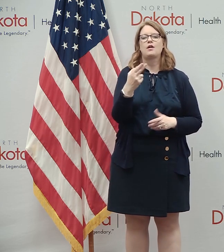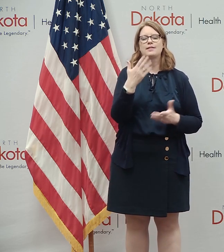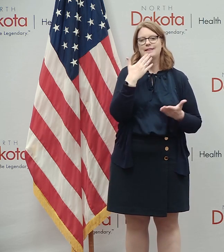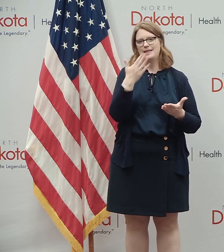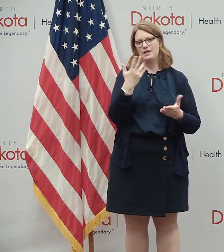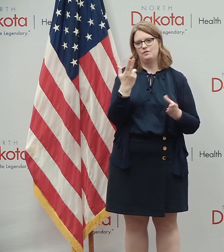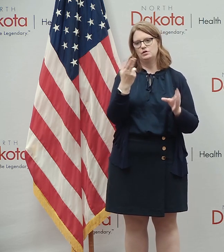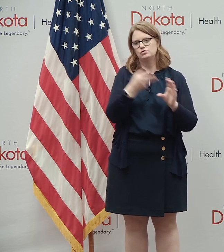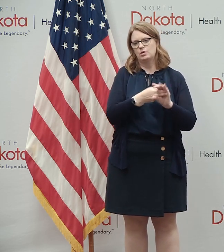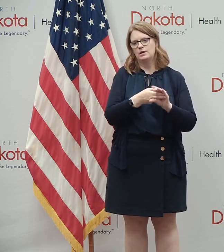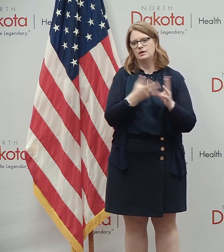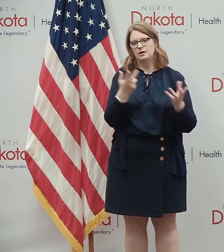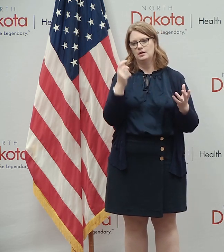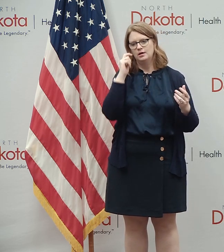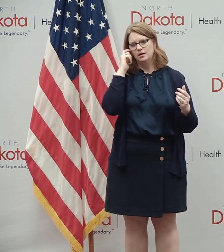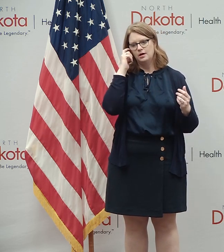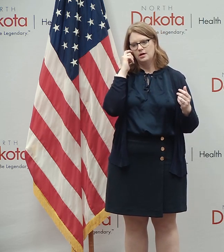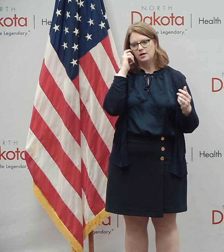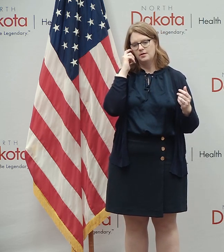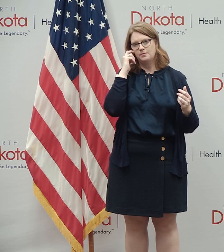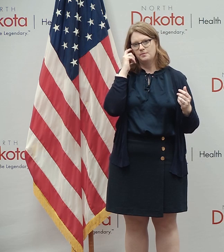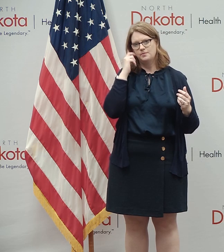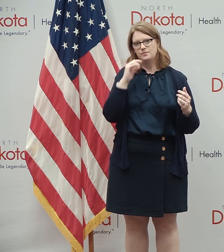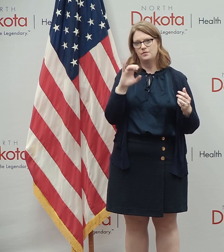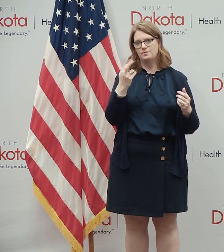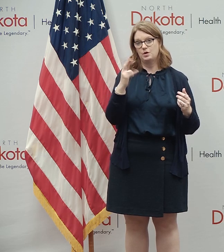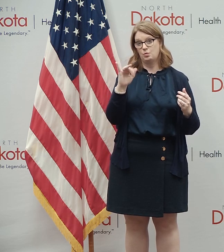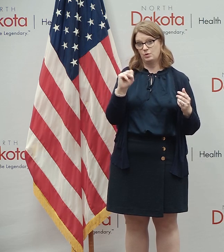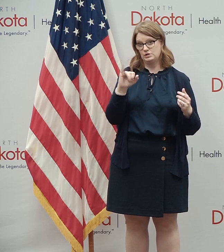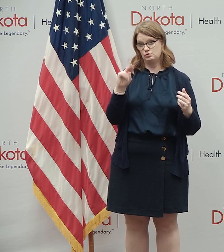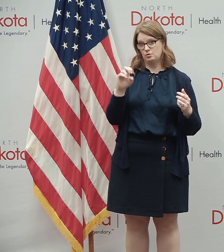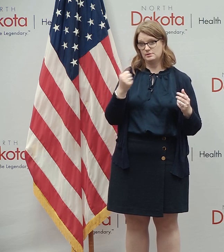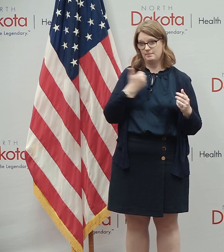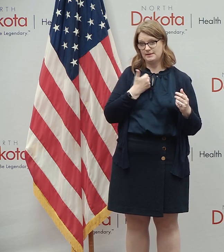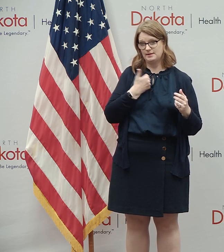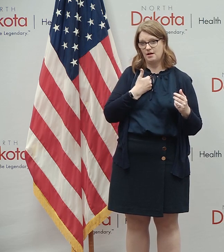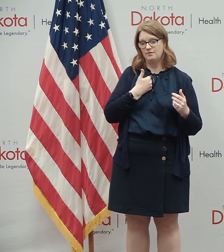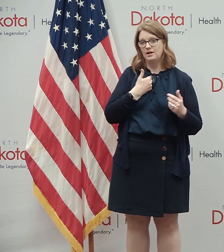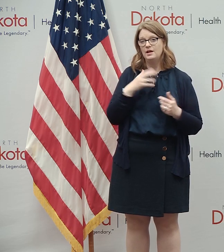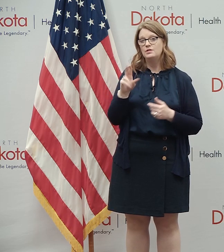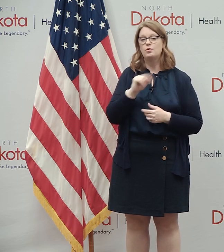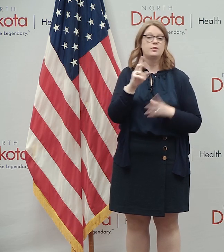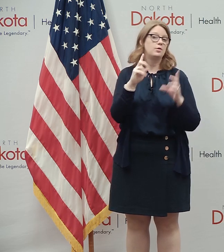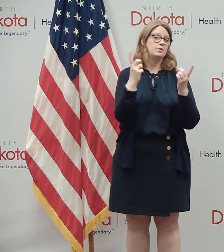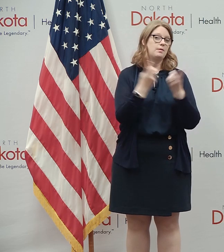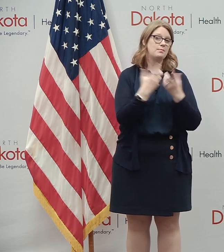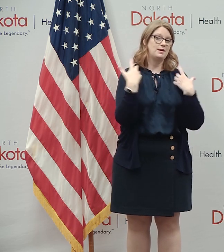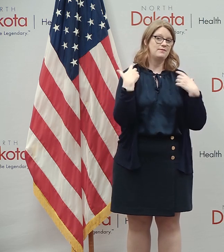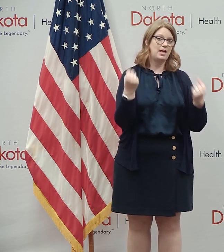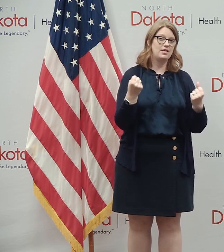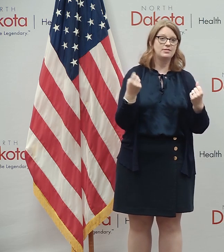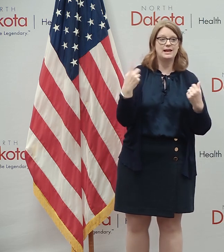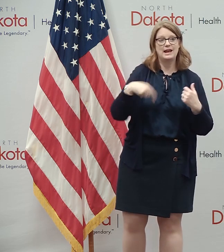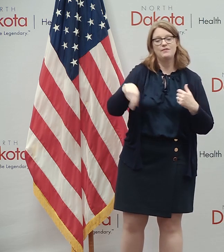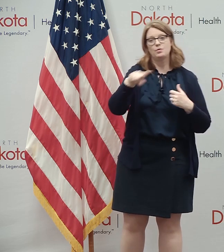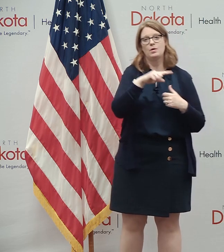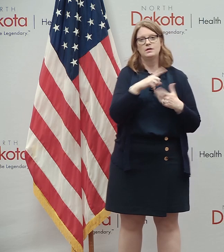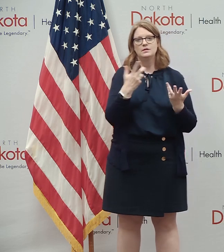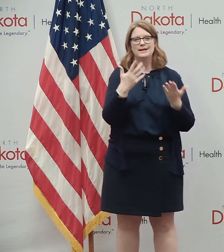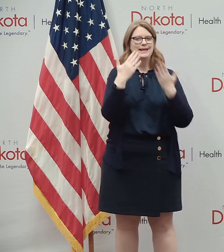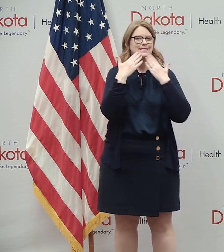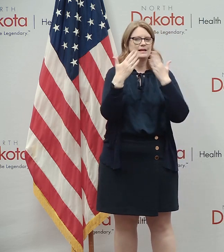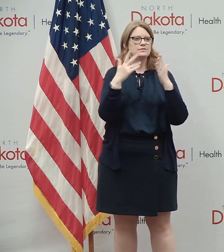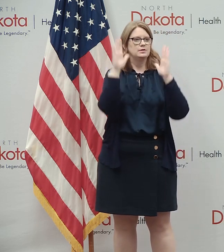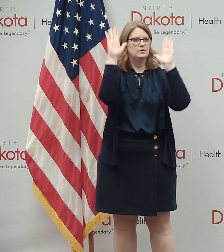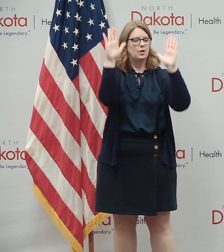joining us. And before you begin, let me just say on behalf of Chris Jones and myself and the North Dakota Department of Health and everyone here, thank you for being such a